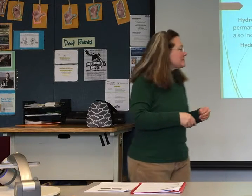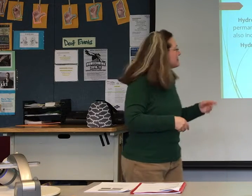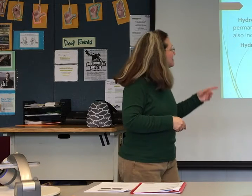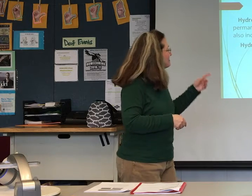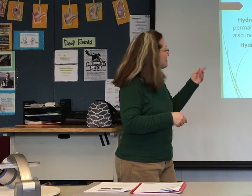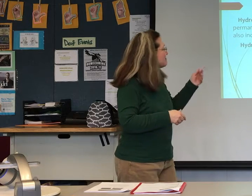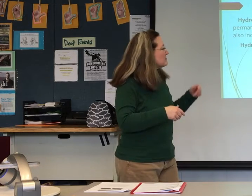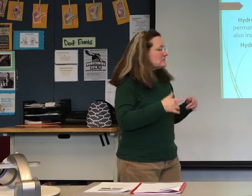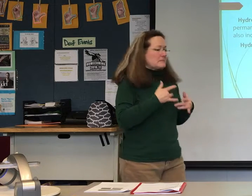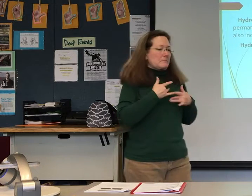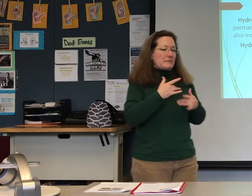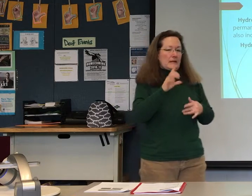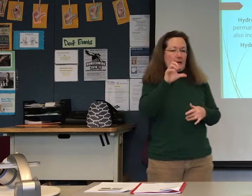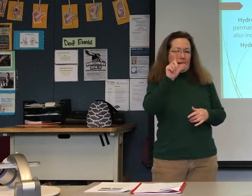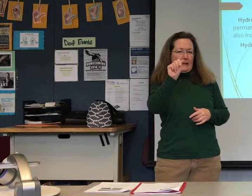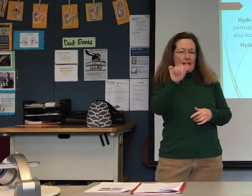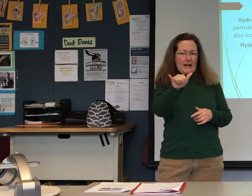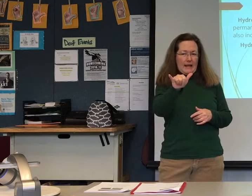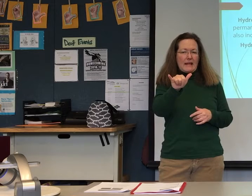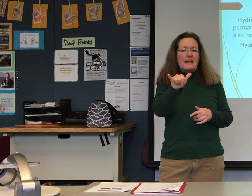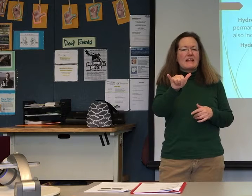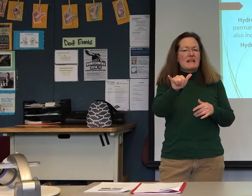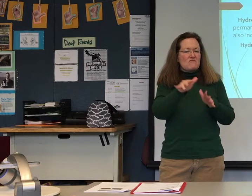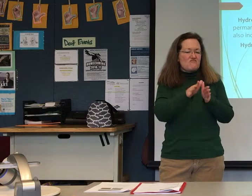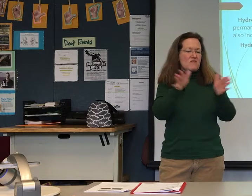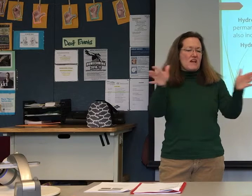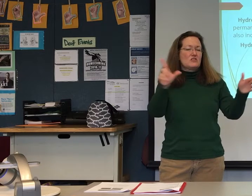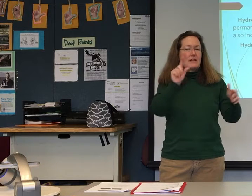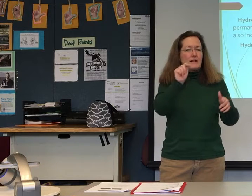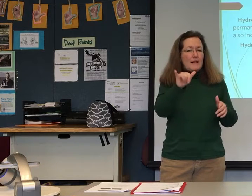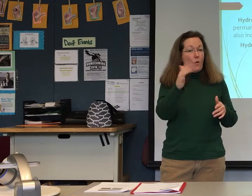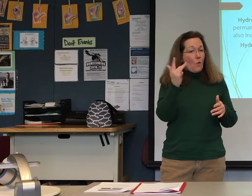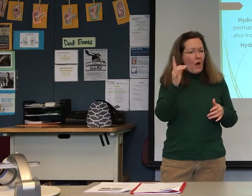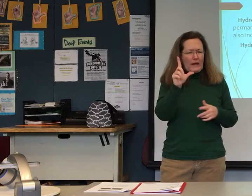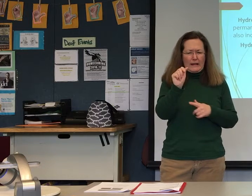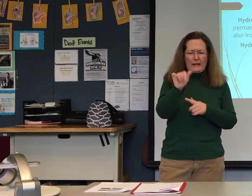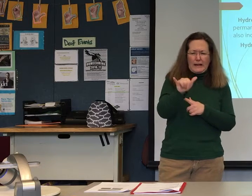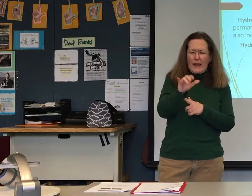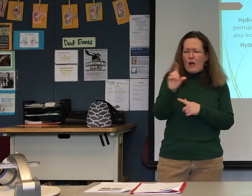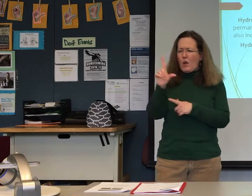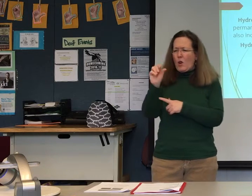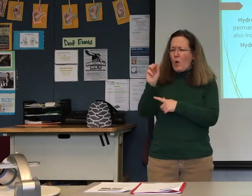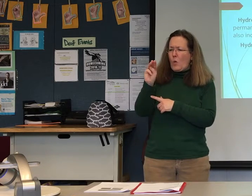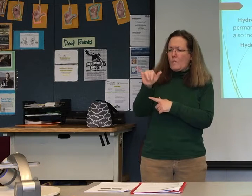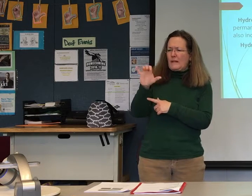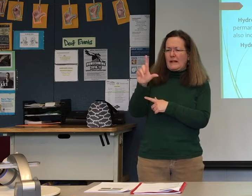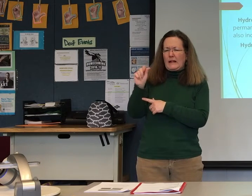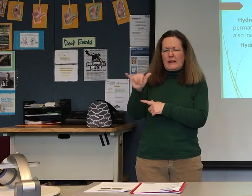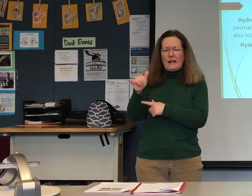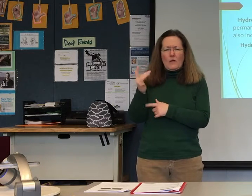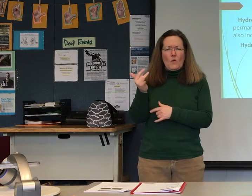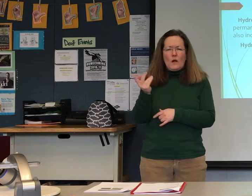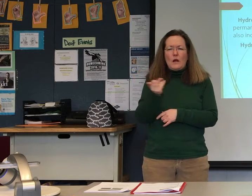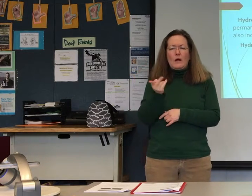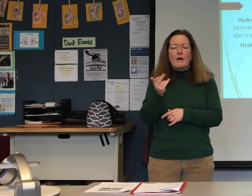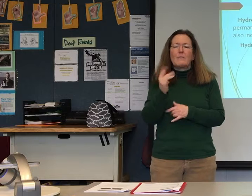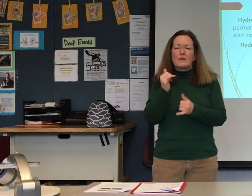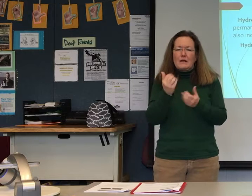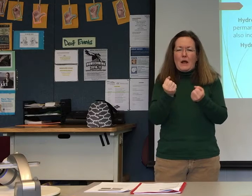to be clay or loamy clay. And this is because clay holds water and doesn't